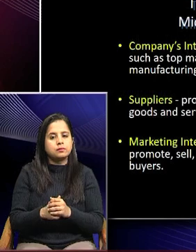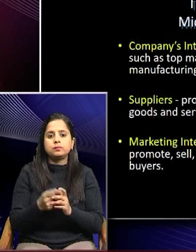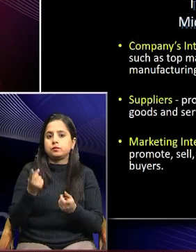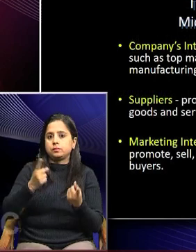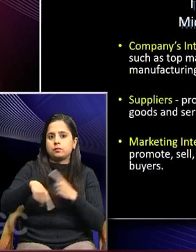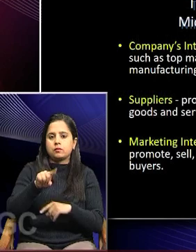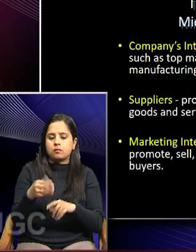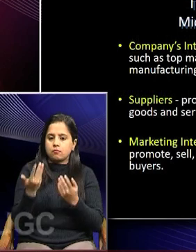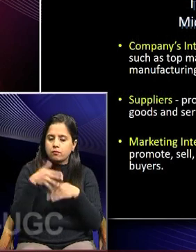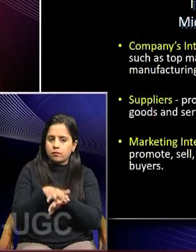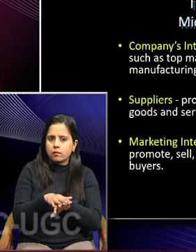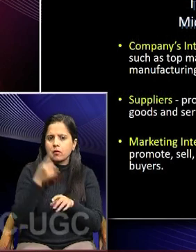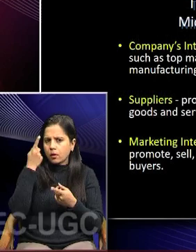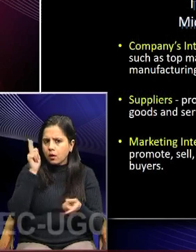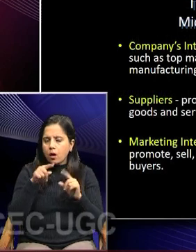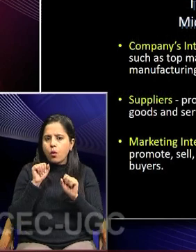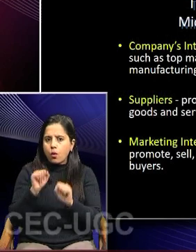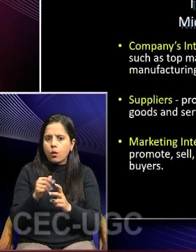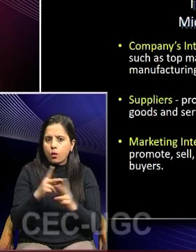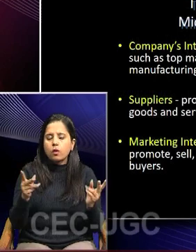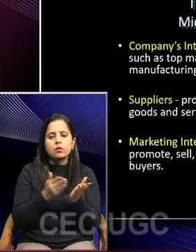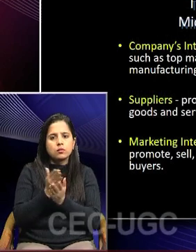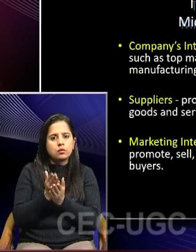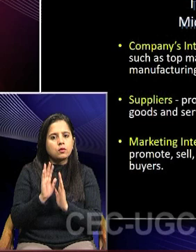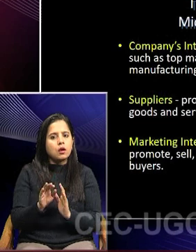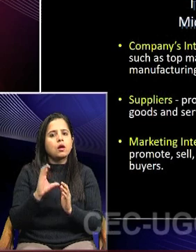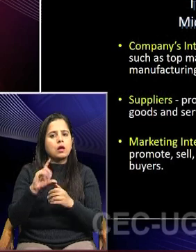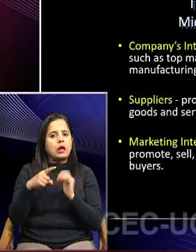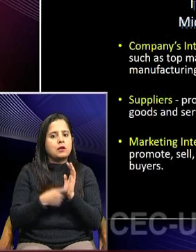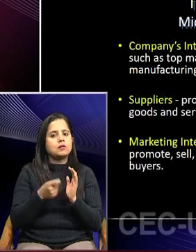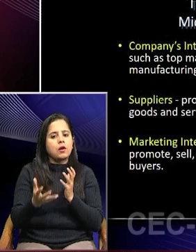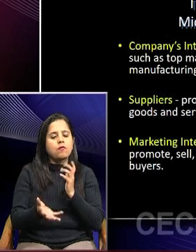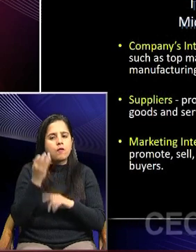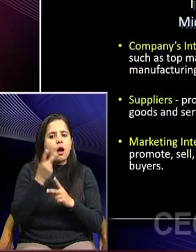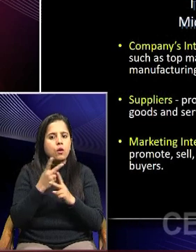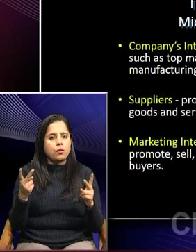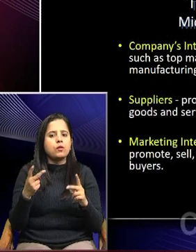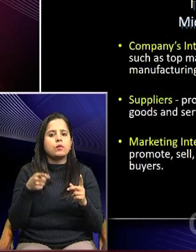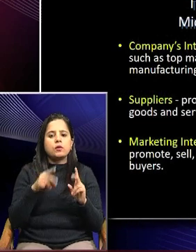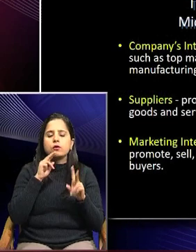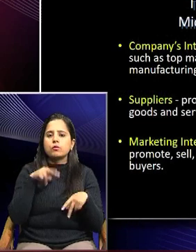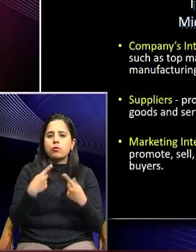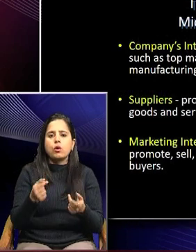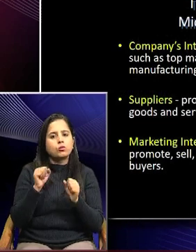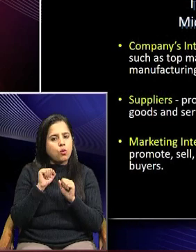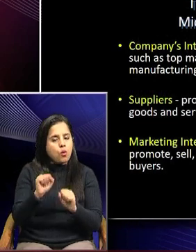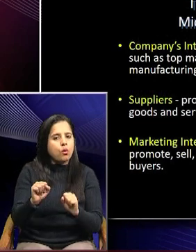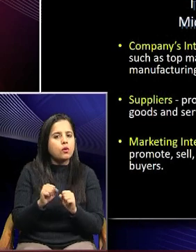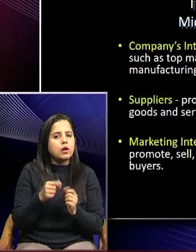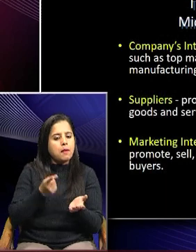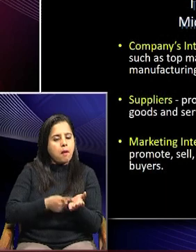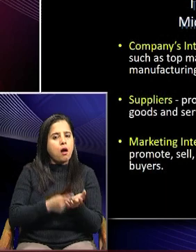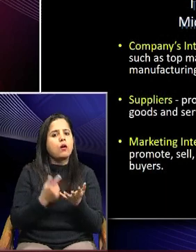to integrate their strategies in such a way that customer is finding the response to their own